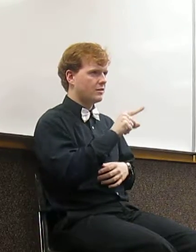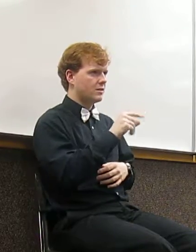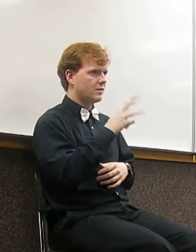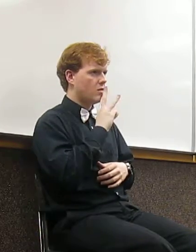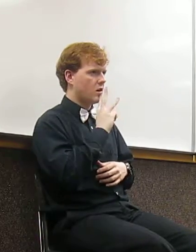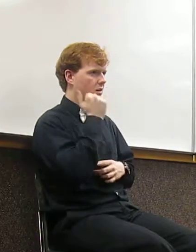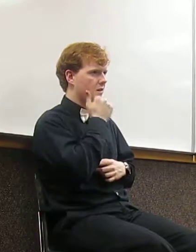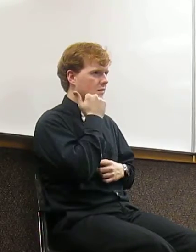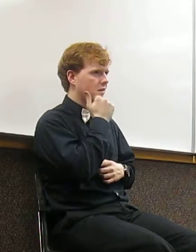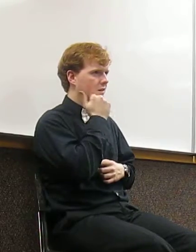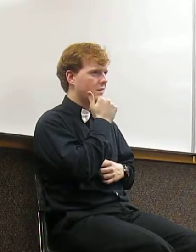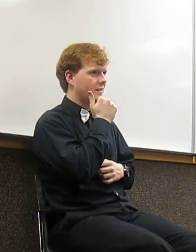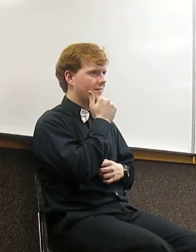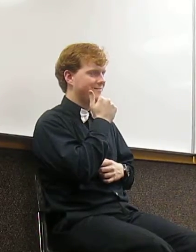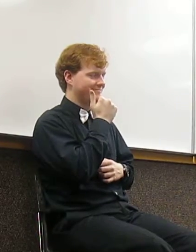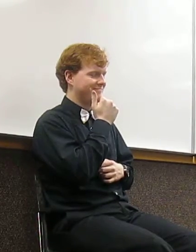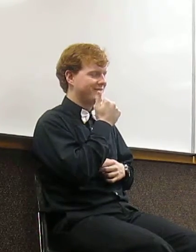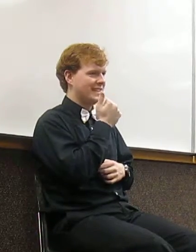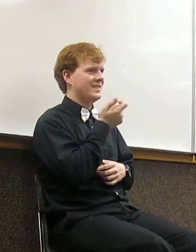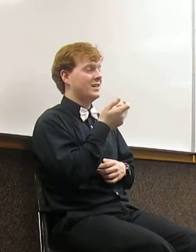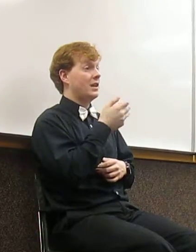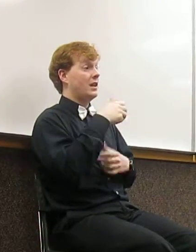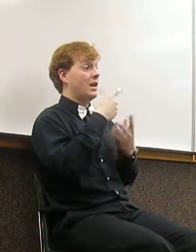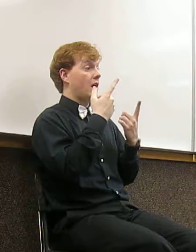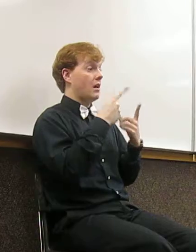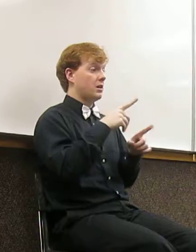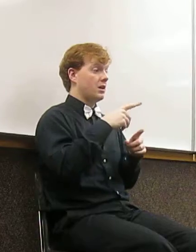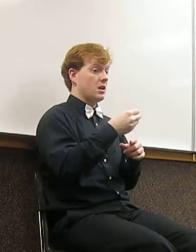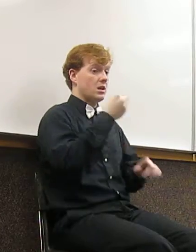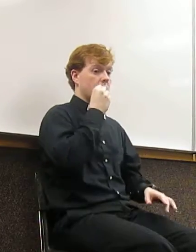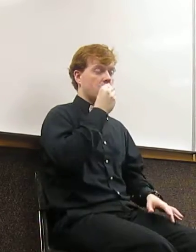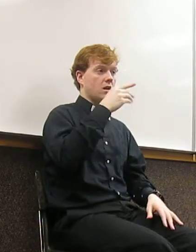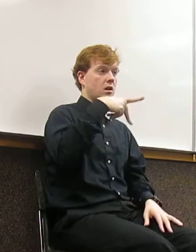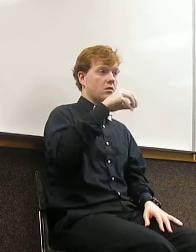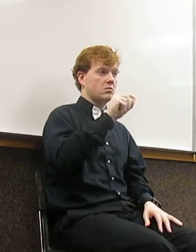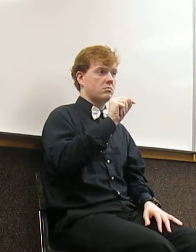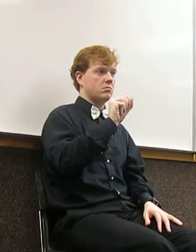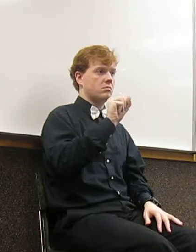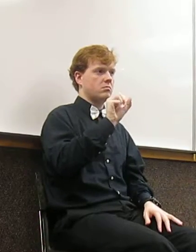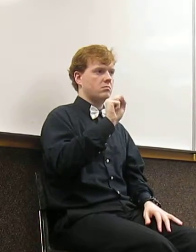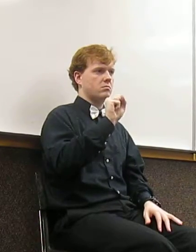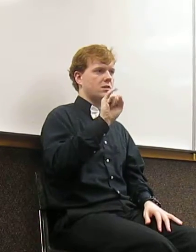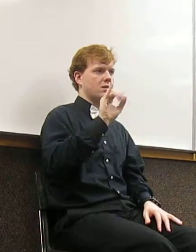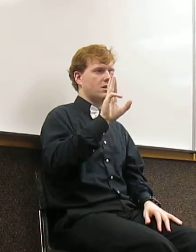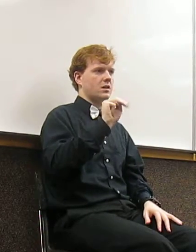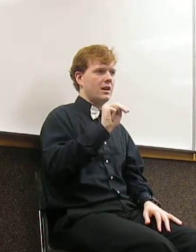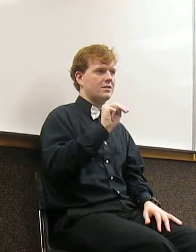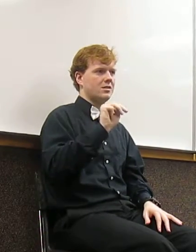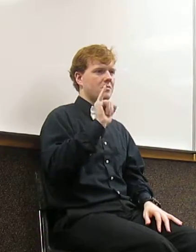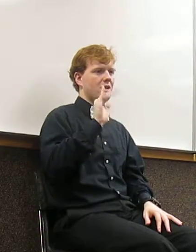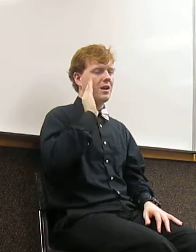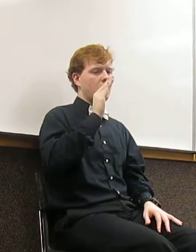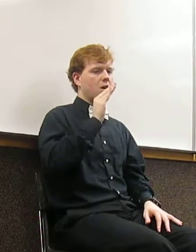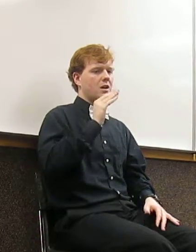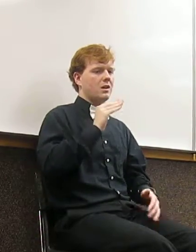water a day is what I need to drink. What the potassium does is it regulates that water in your body.